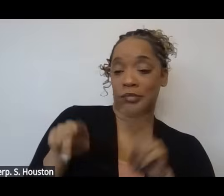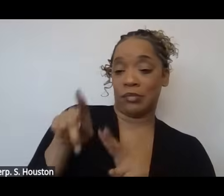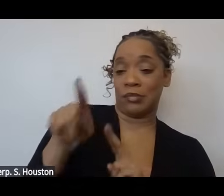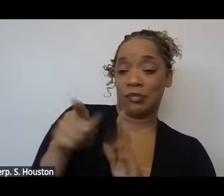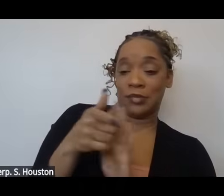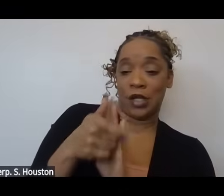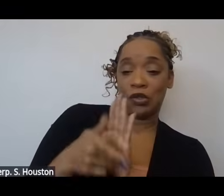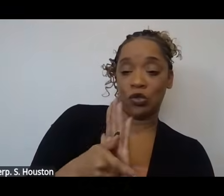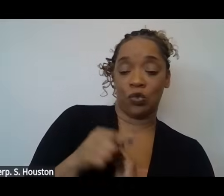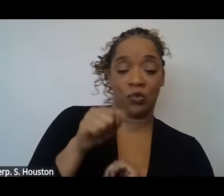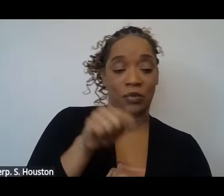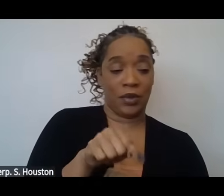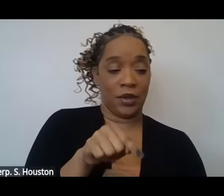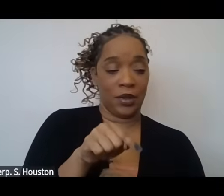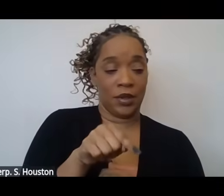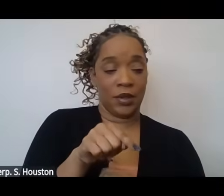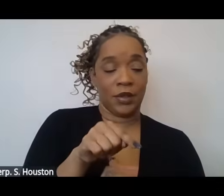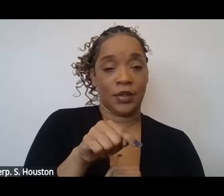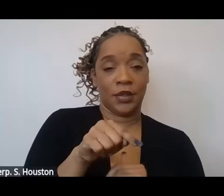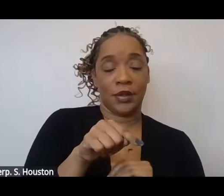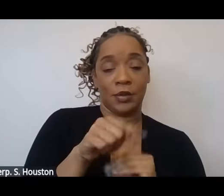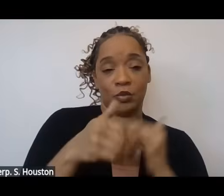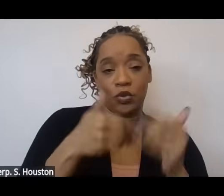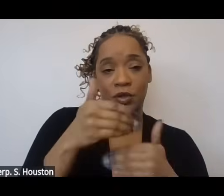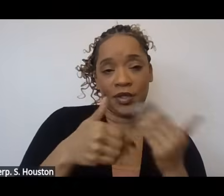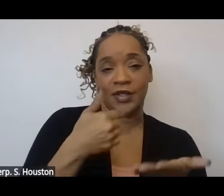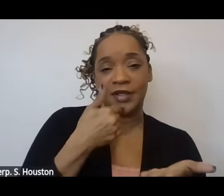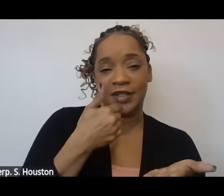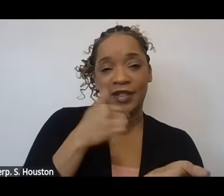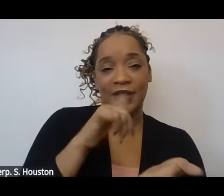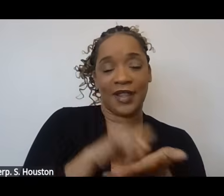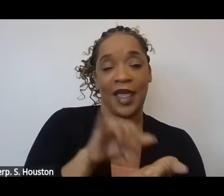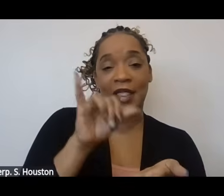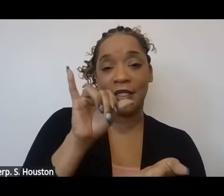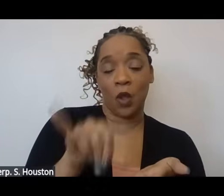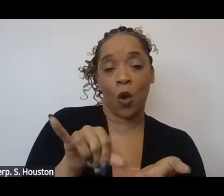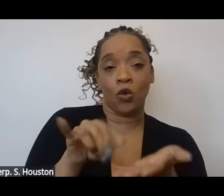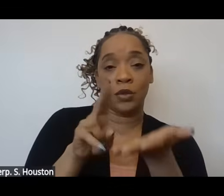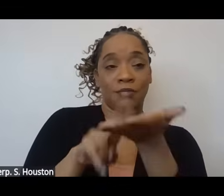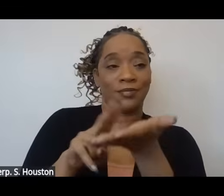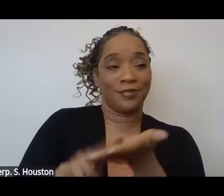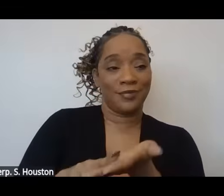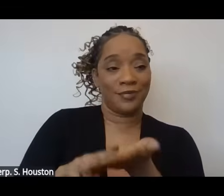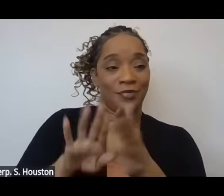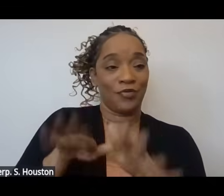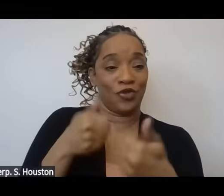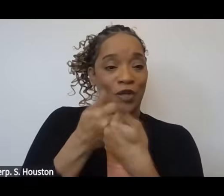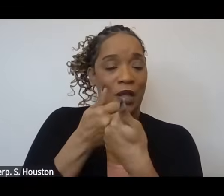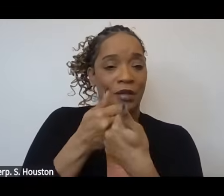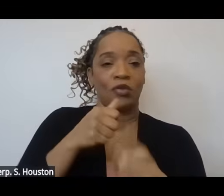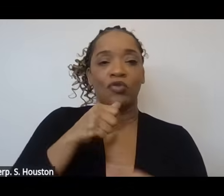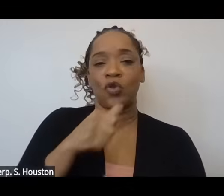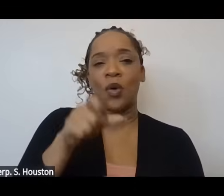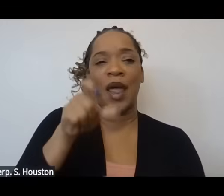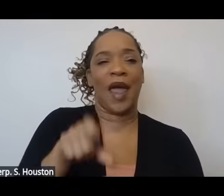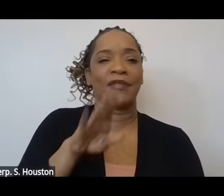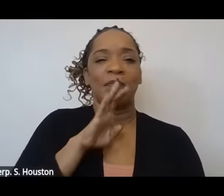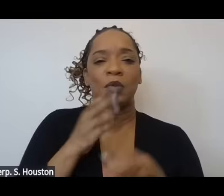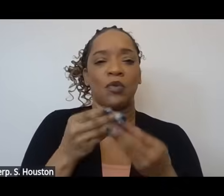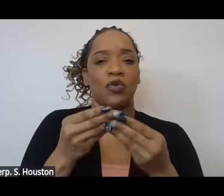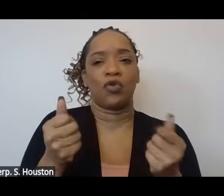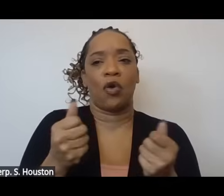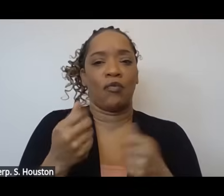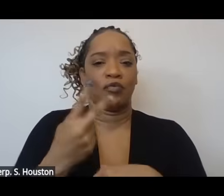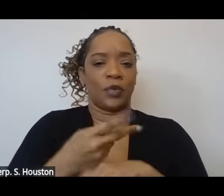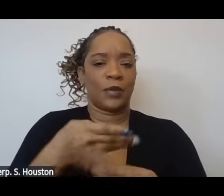procedures say that the circulator signature challenges don't have to be resolved 60 days before the election. And